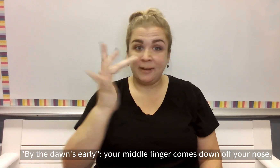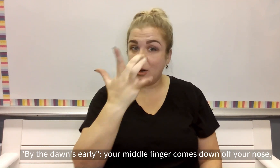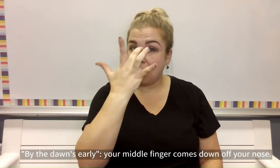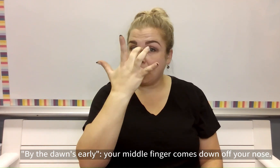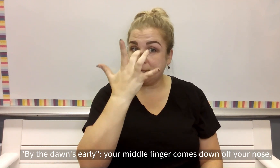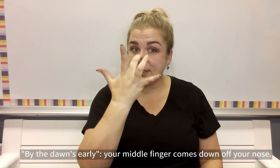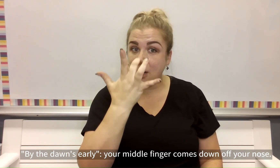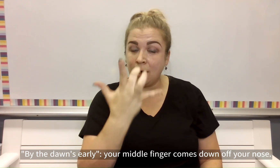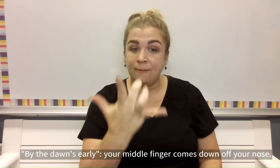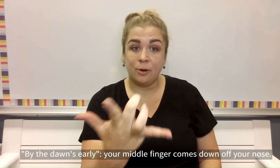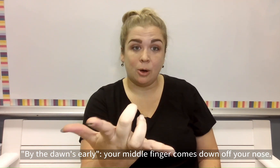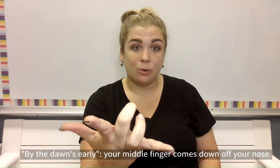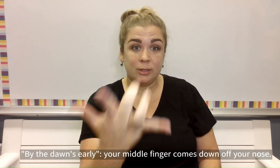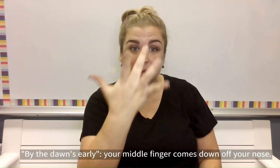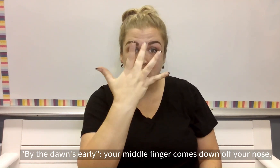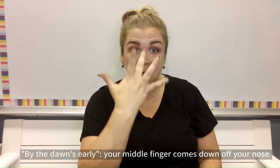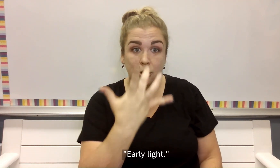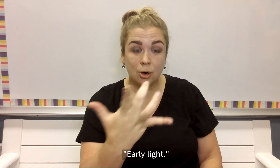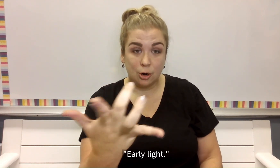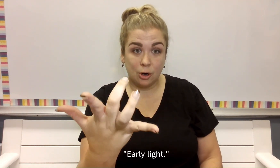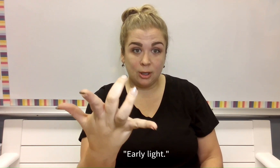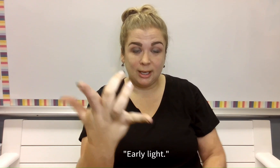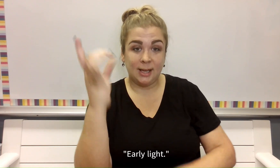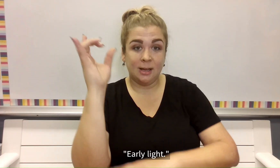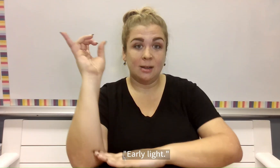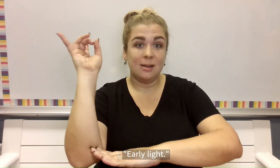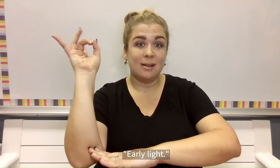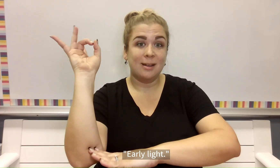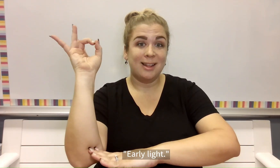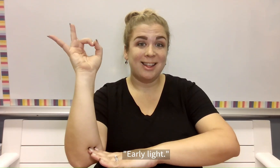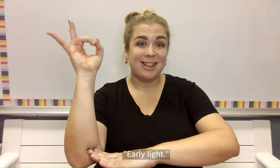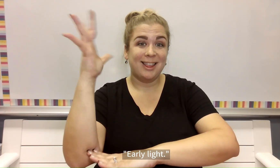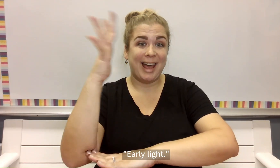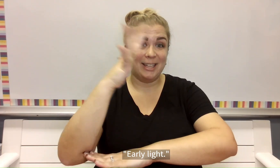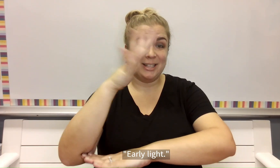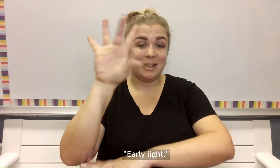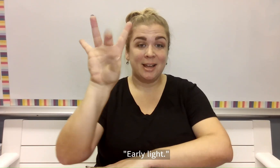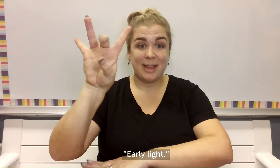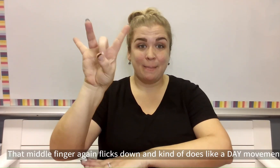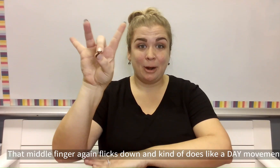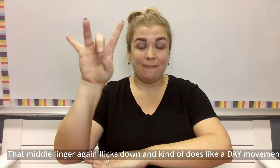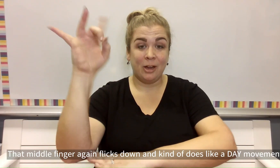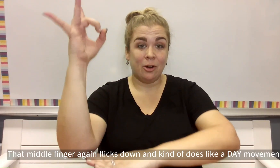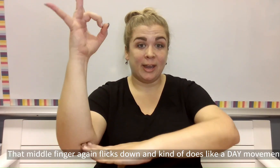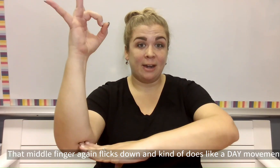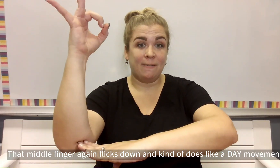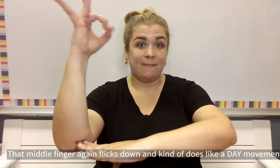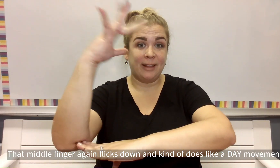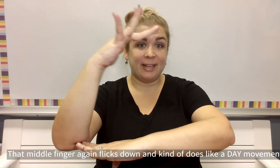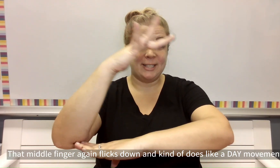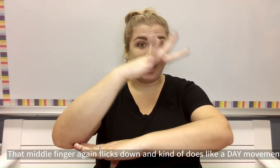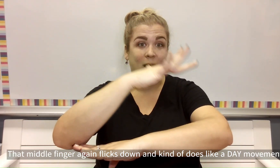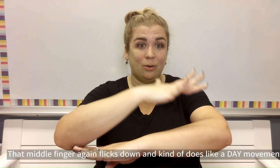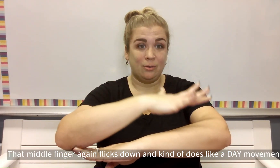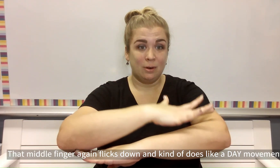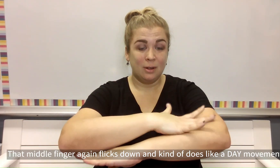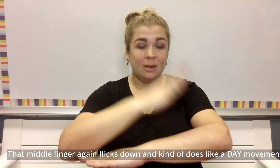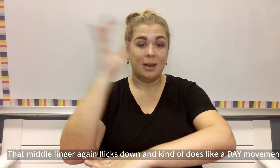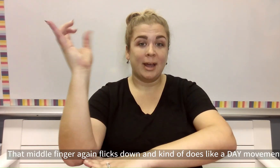finger comes down off your nose. Early light. That middle finger again flicks down and kind of